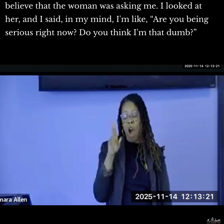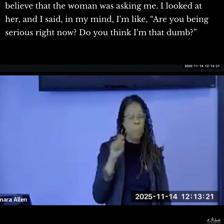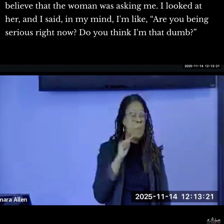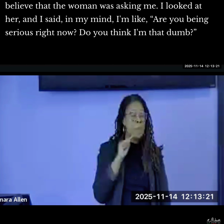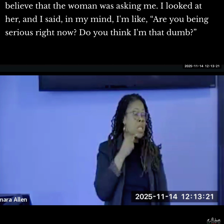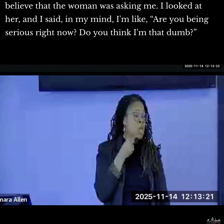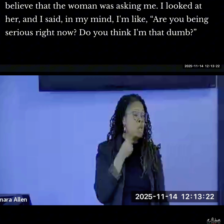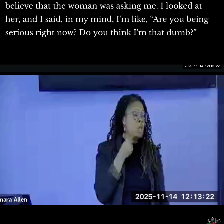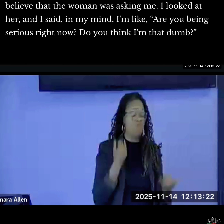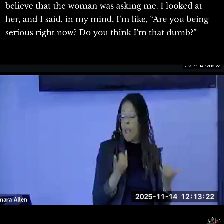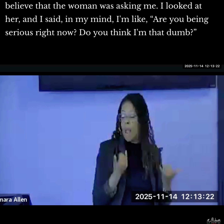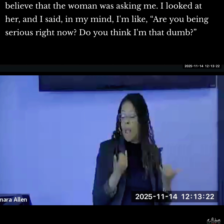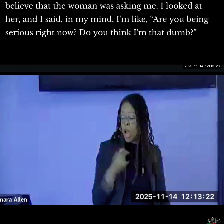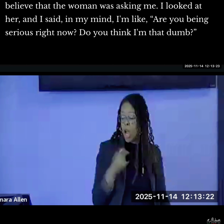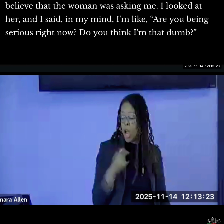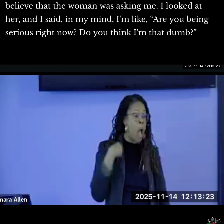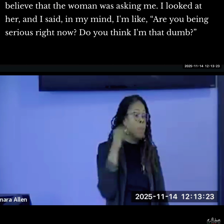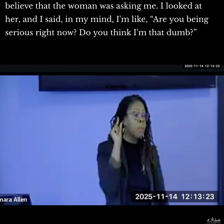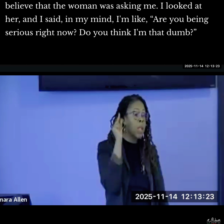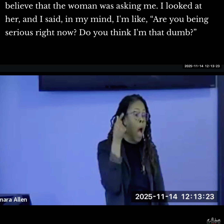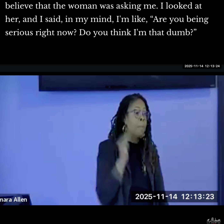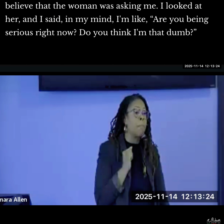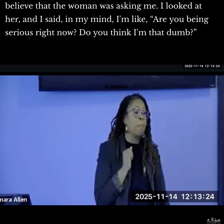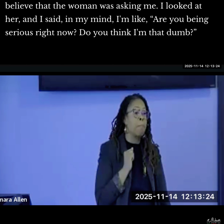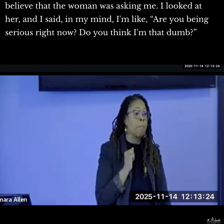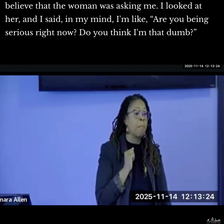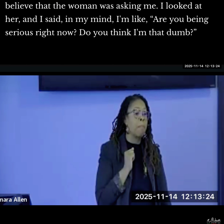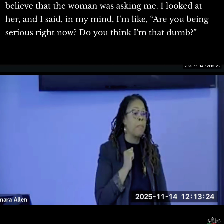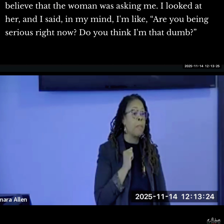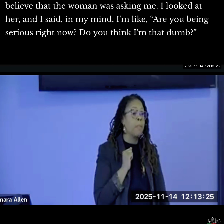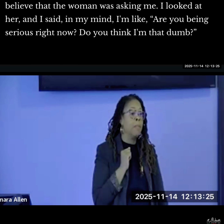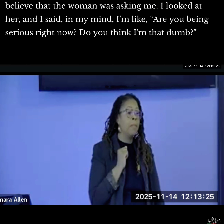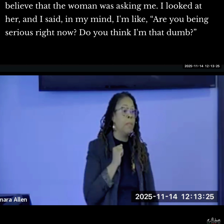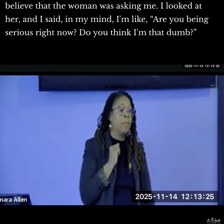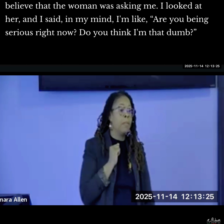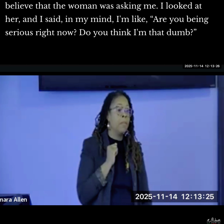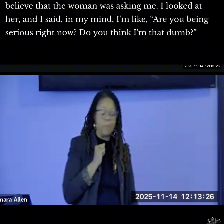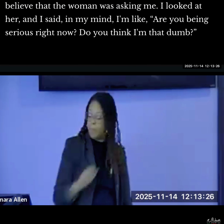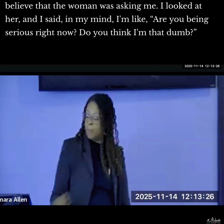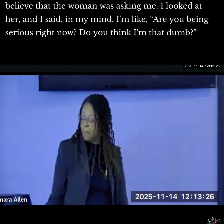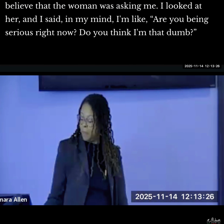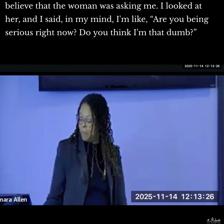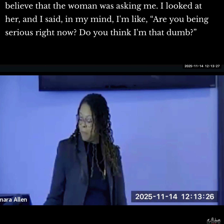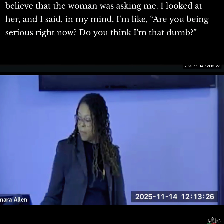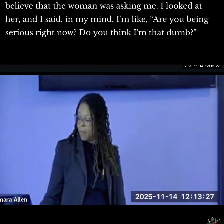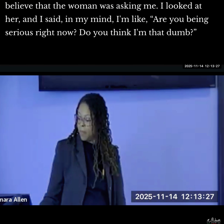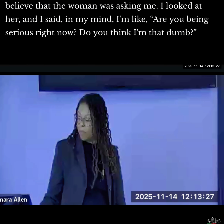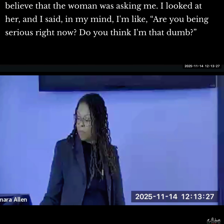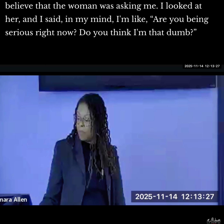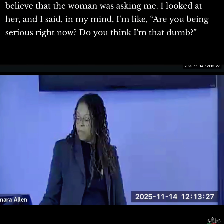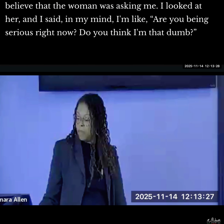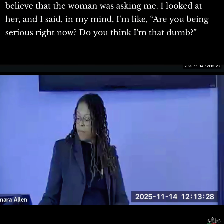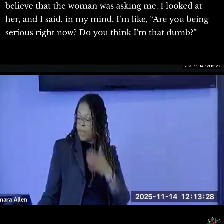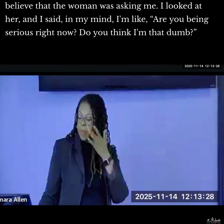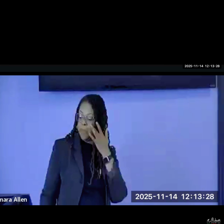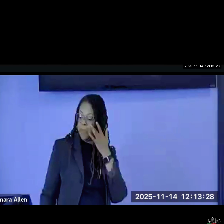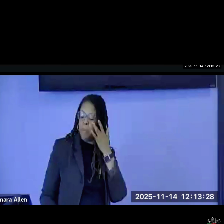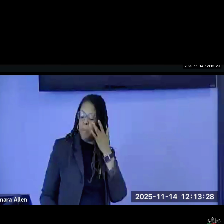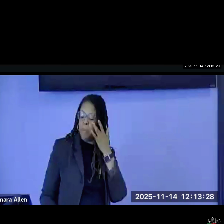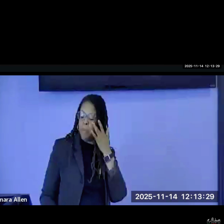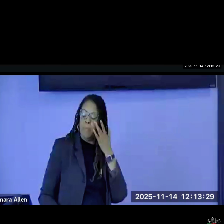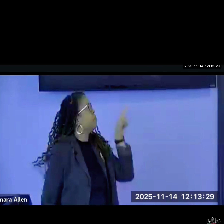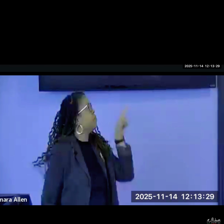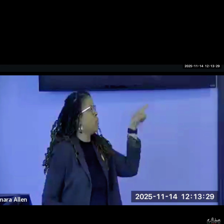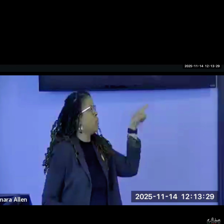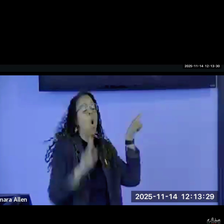And I looked at her and I couldn't believe that woman was asking me. I looked at her and I said in my mind, I'm like, are you being serious right now?